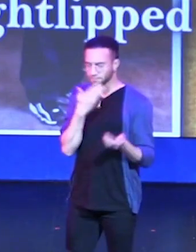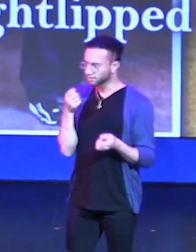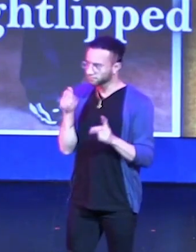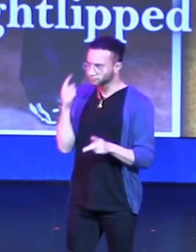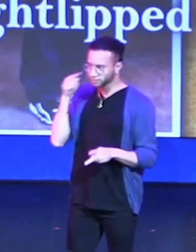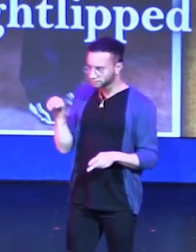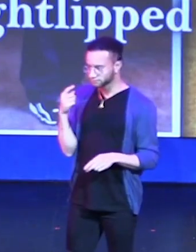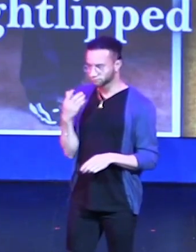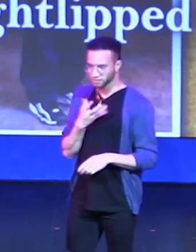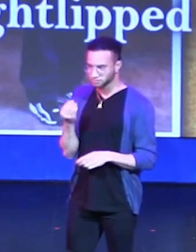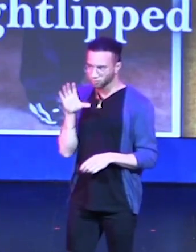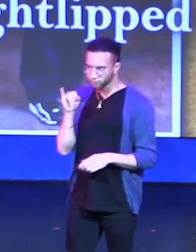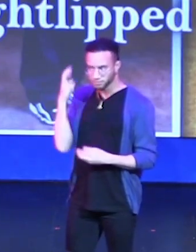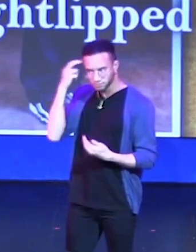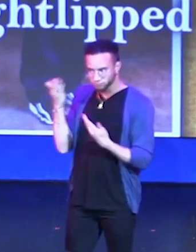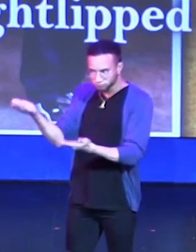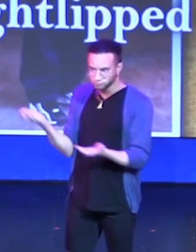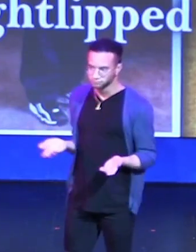She asked if it would be better if we would move to the States.